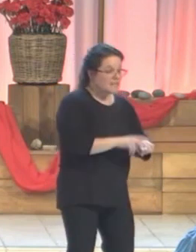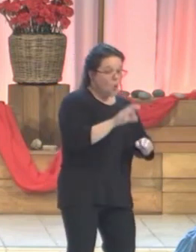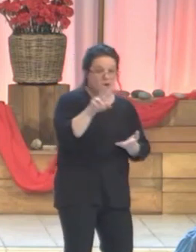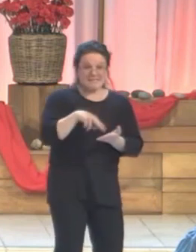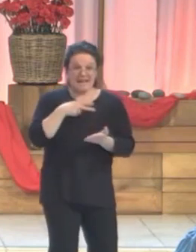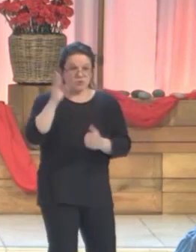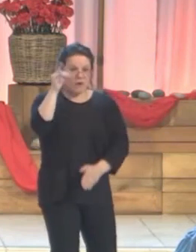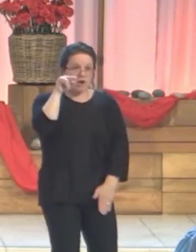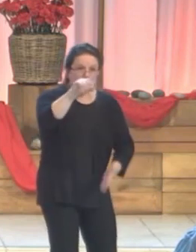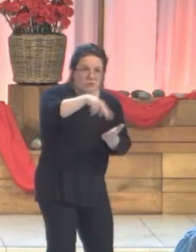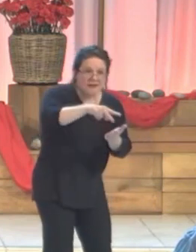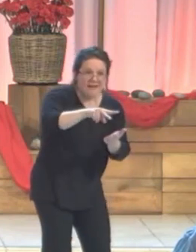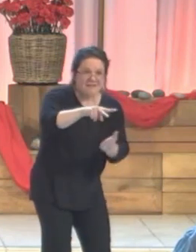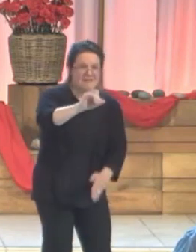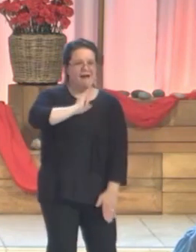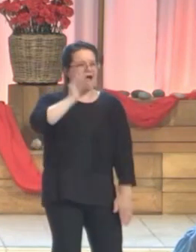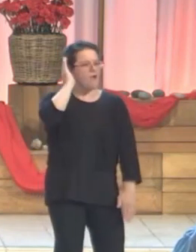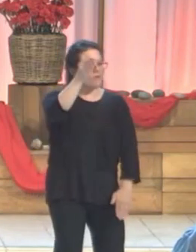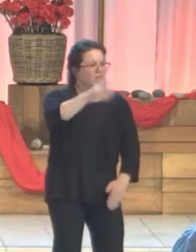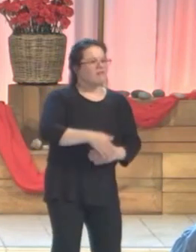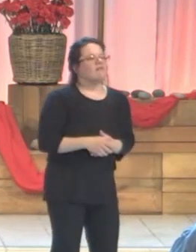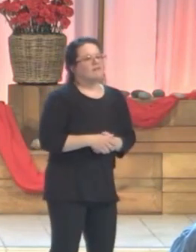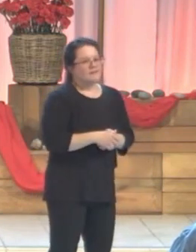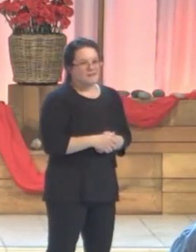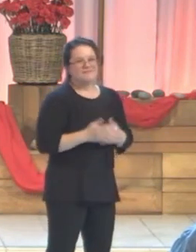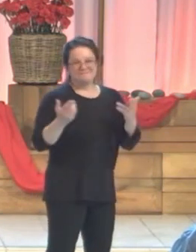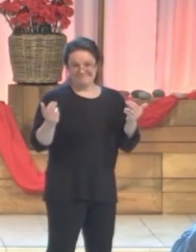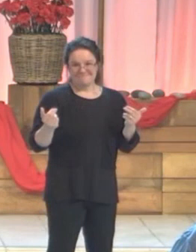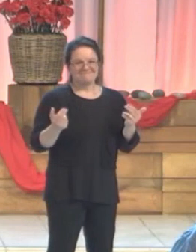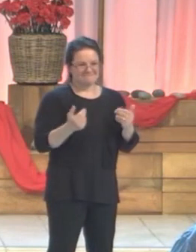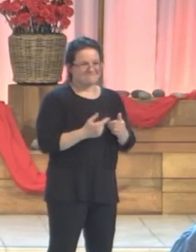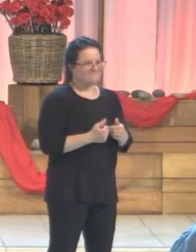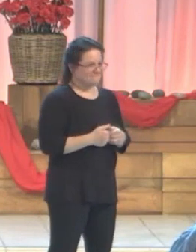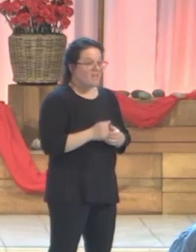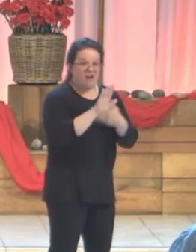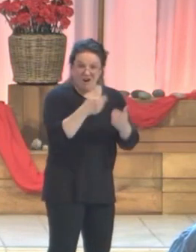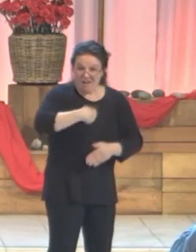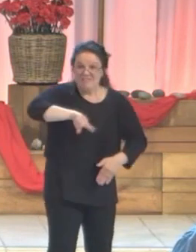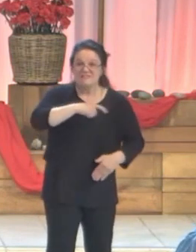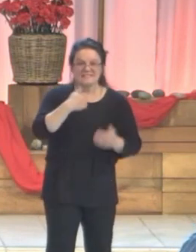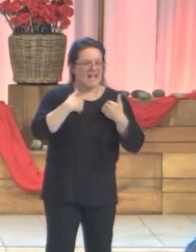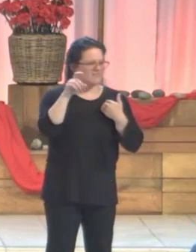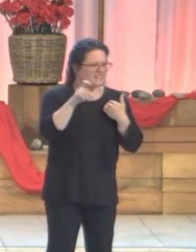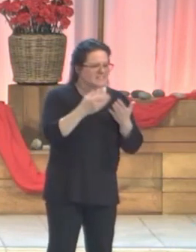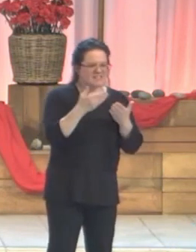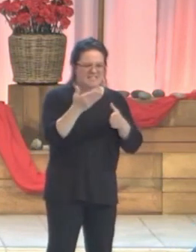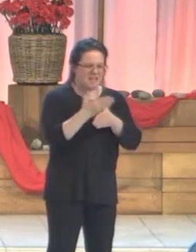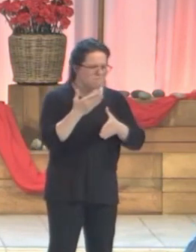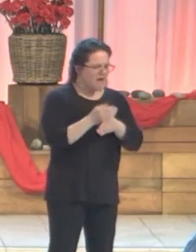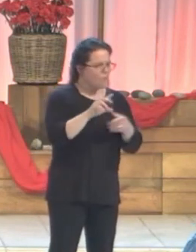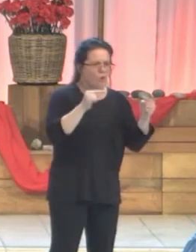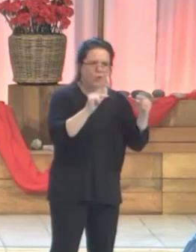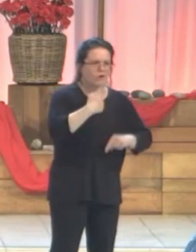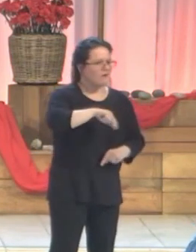dance, will you dance? What? All of us have needs and things that bother or hurt